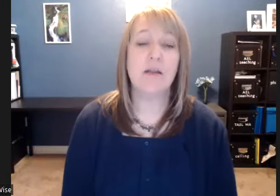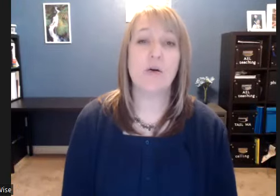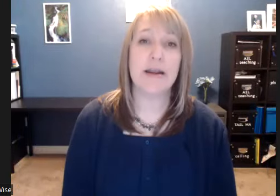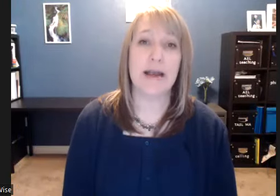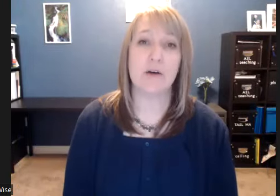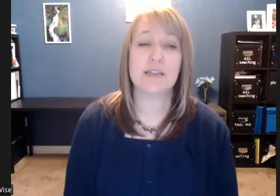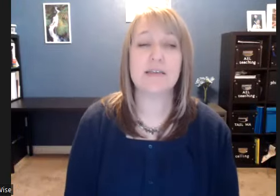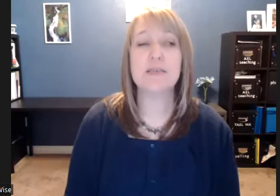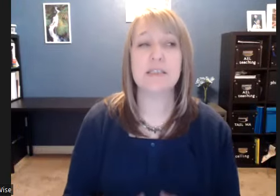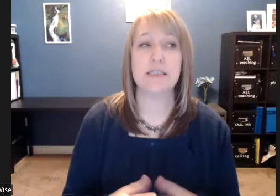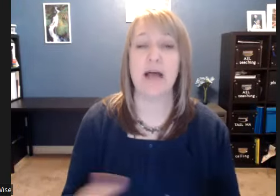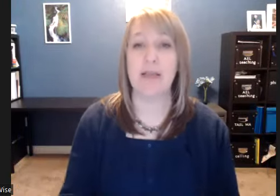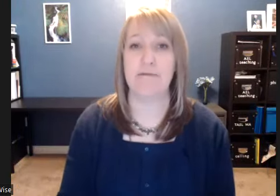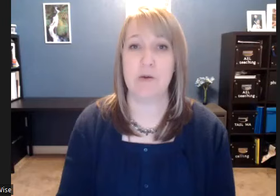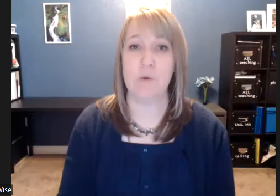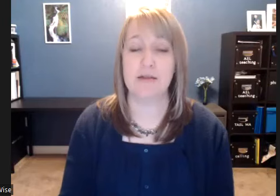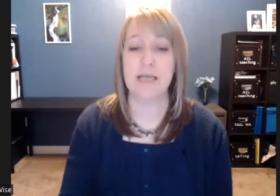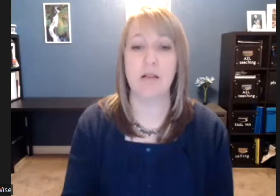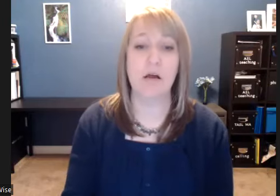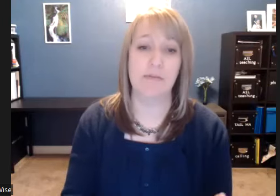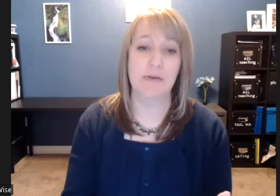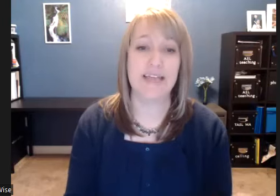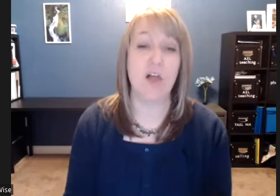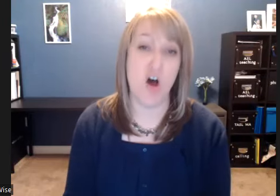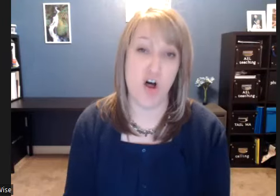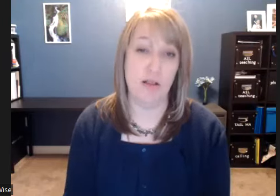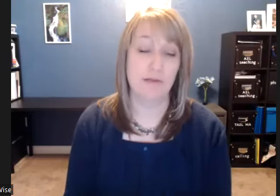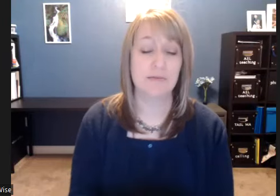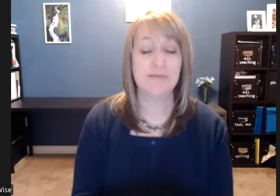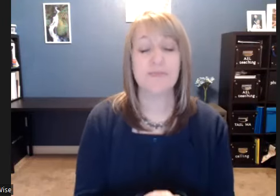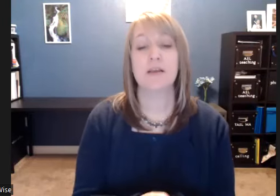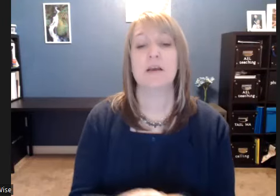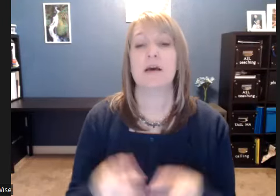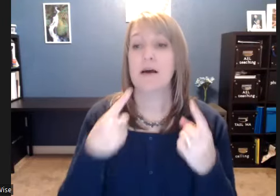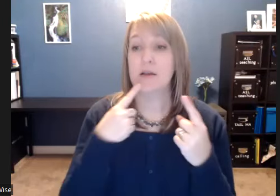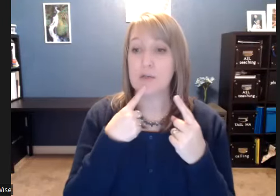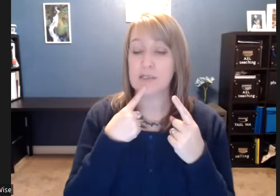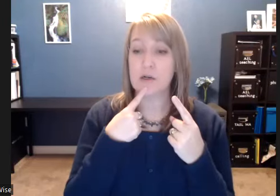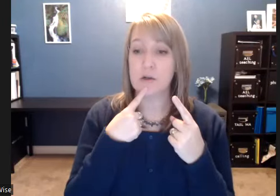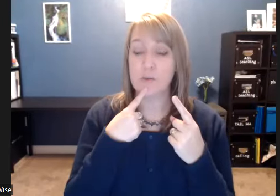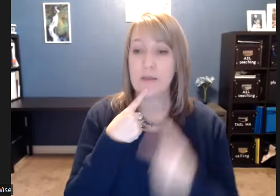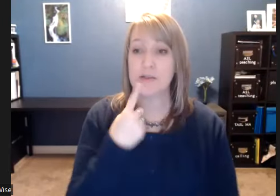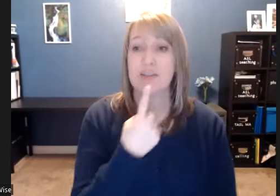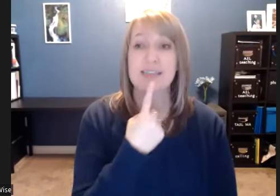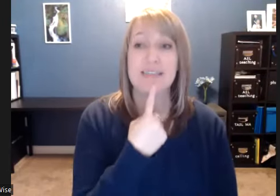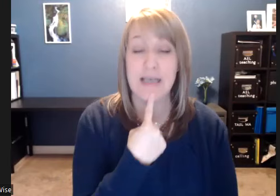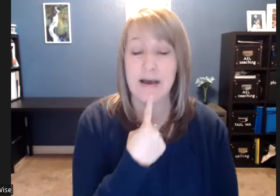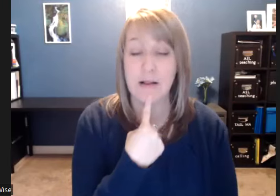or announce. This means to tell everyone. Tell all. You want to start with, so this is tell,